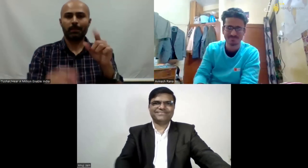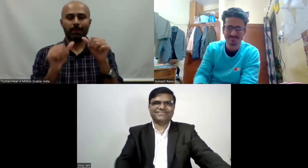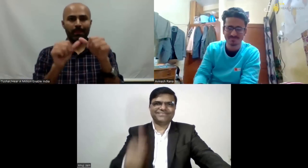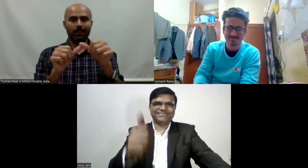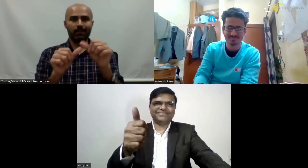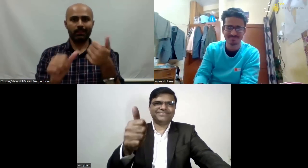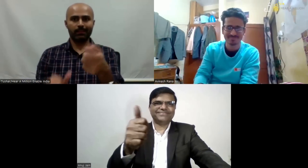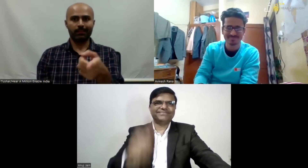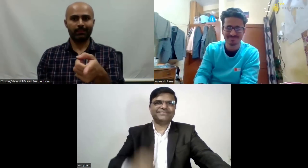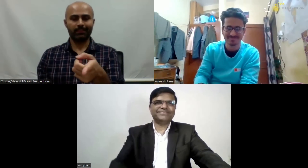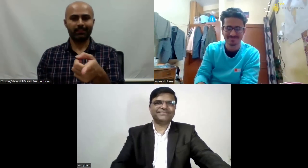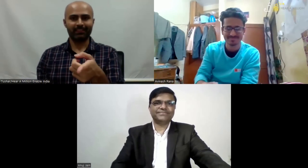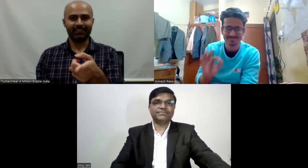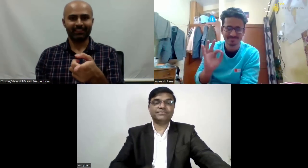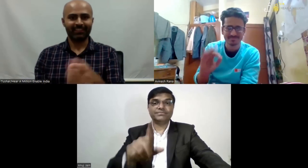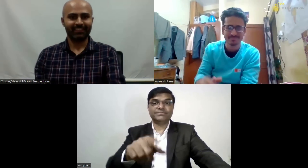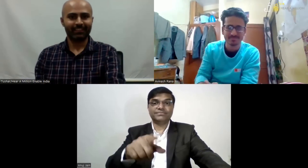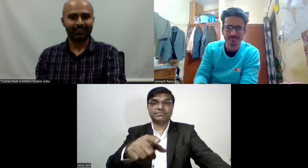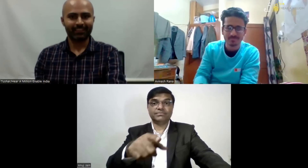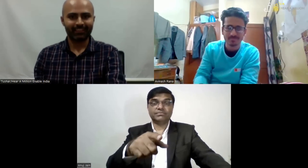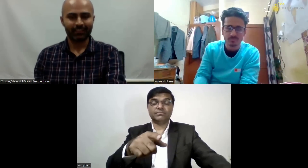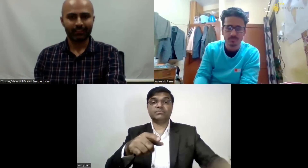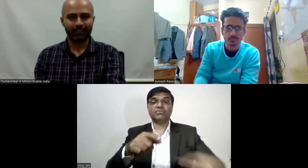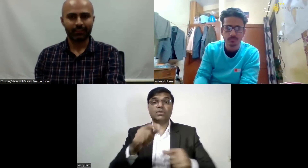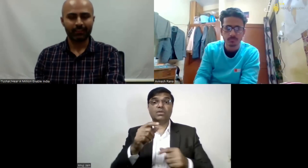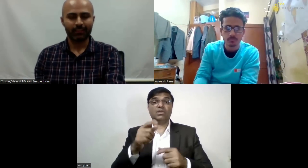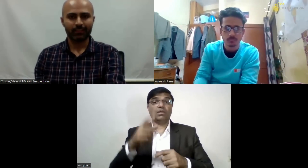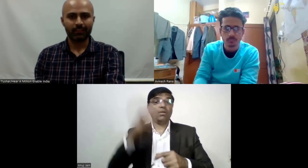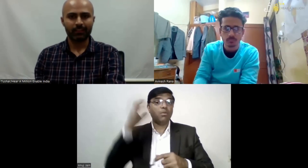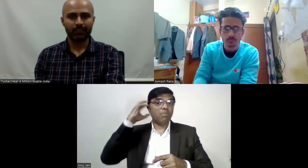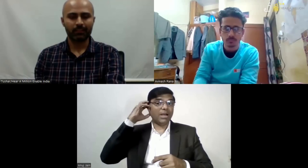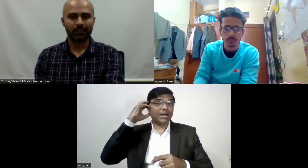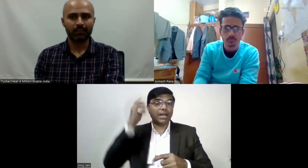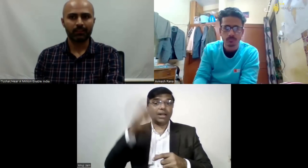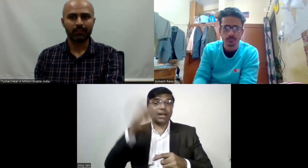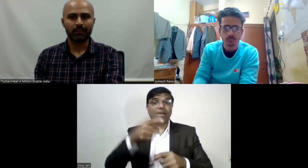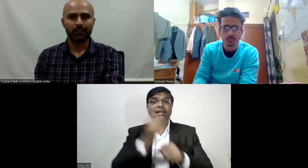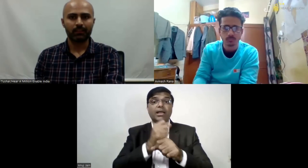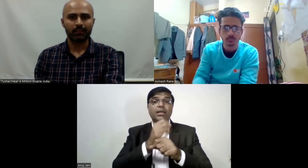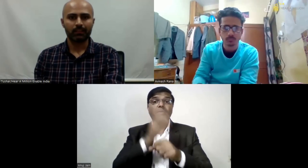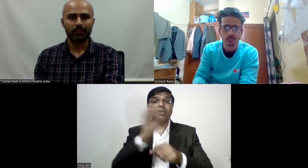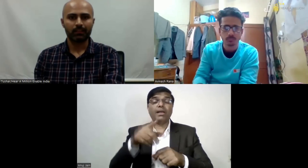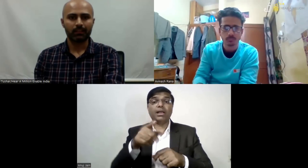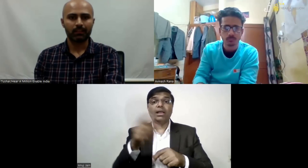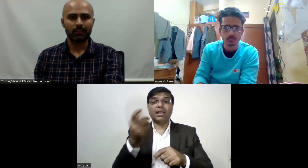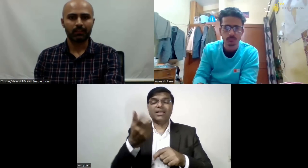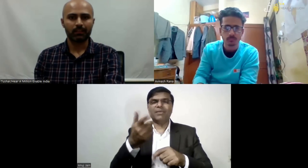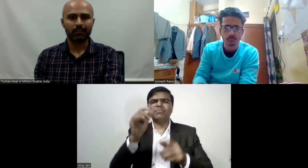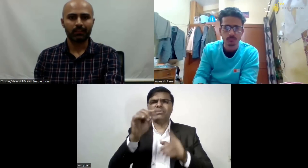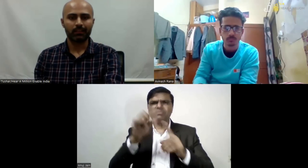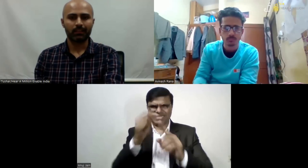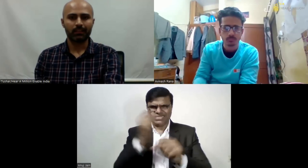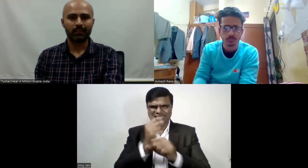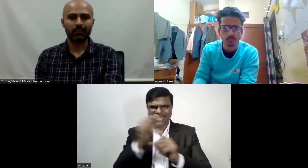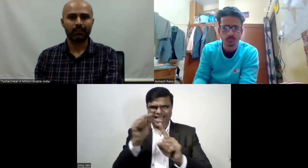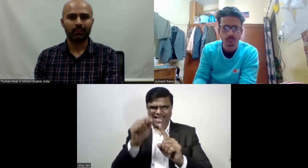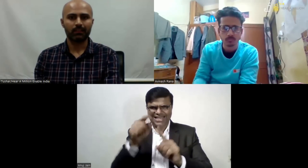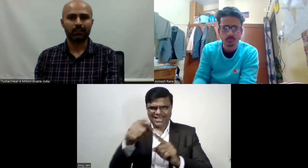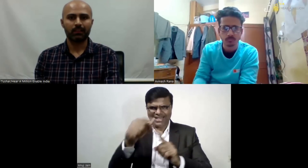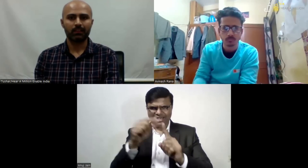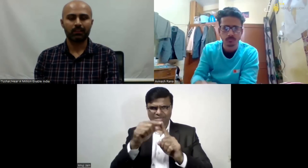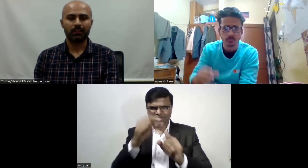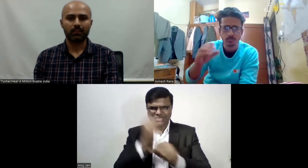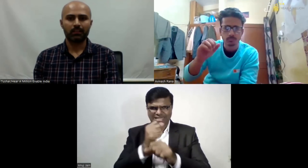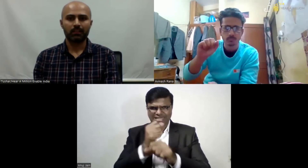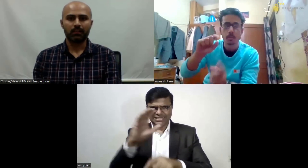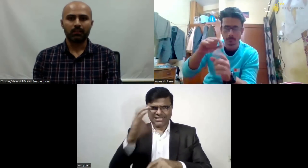Yes, so Mr. Anuj is here. Uh, so if you have to get the audiology